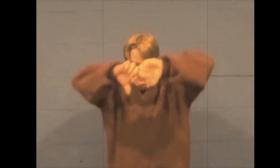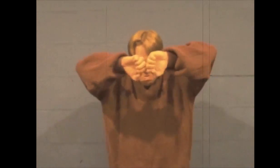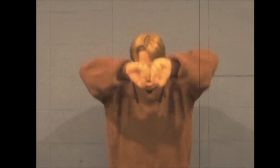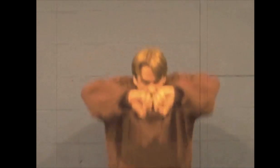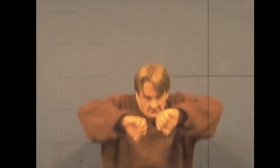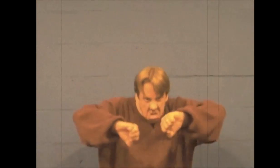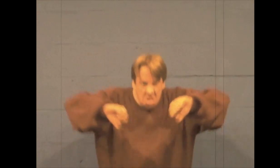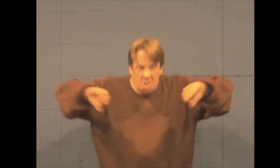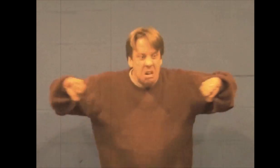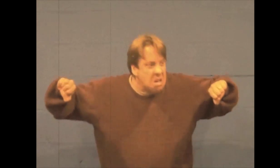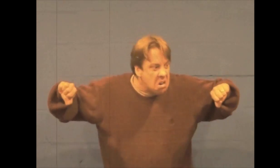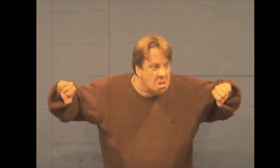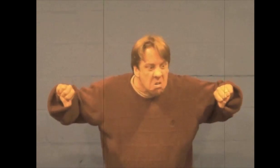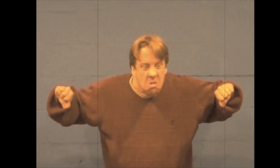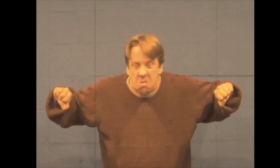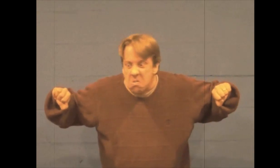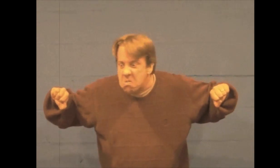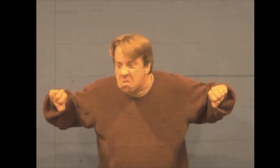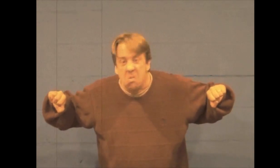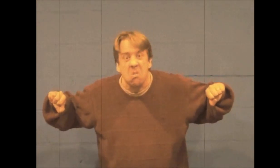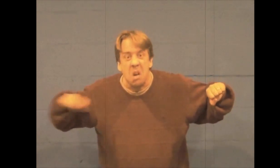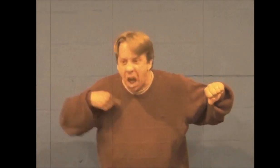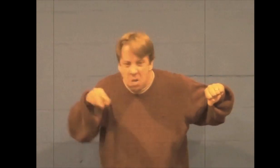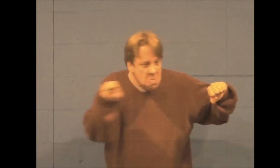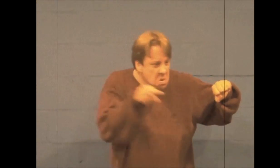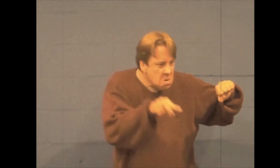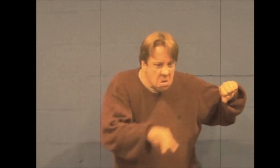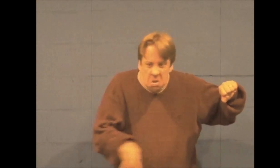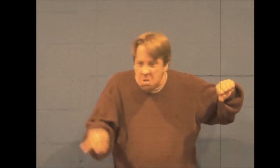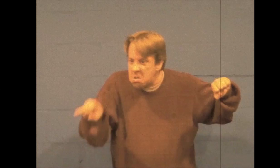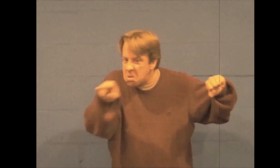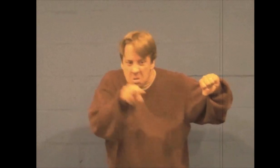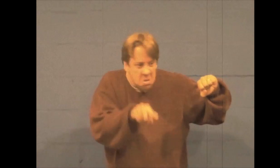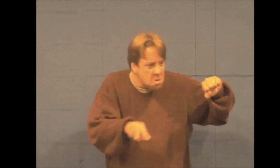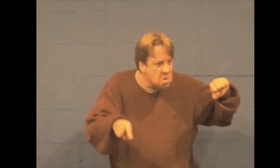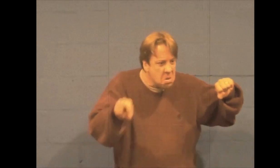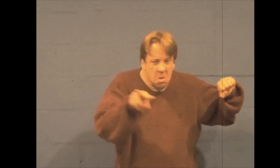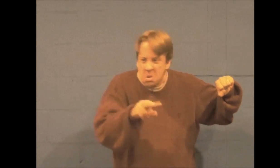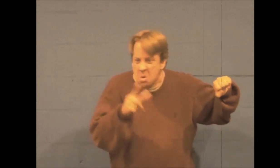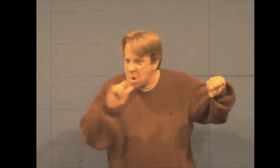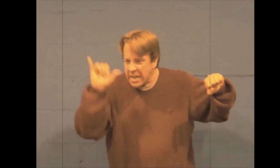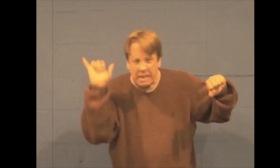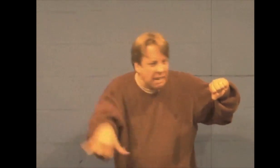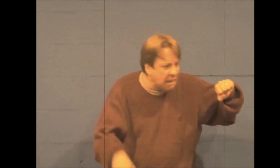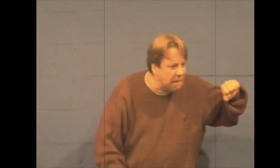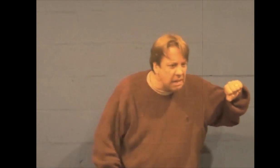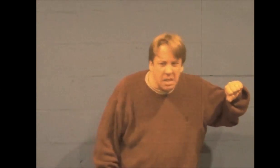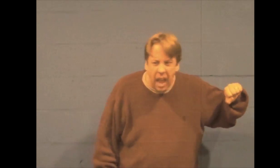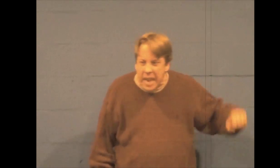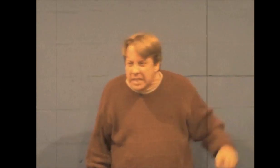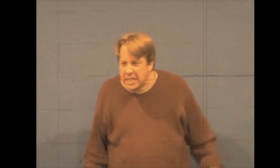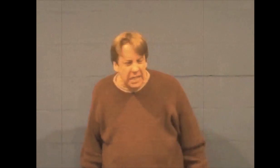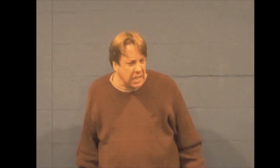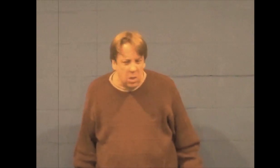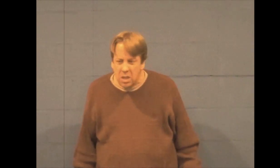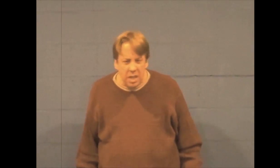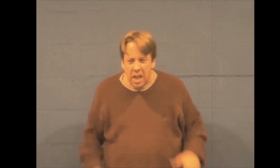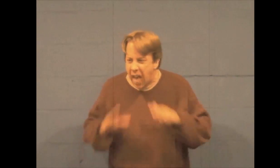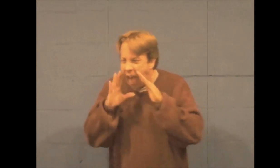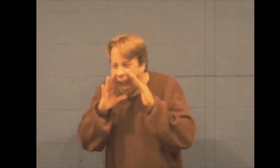I walked over to the window, pulled open the curtains, and I looked around the yard and I didn't see anything.